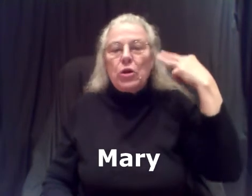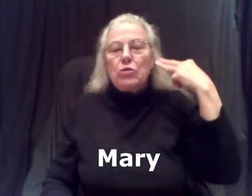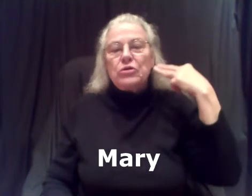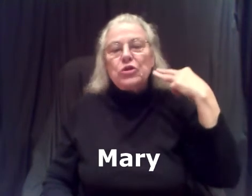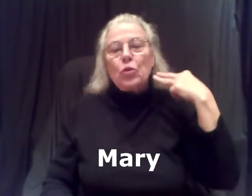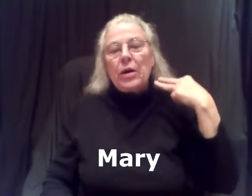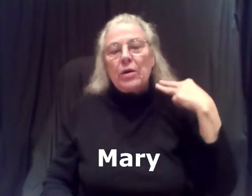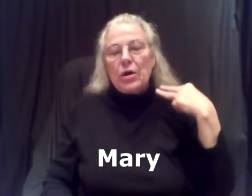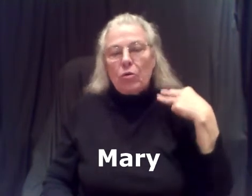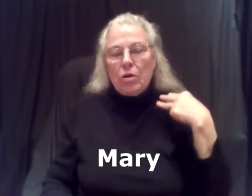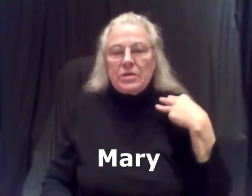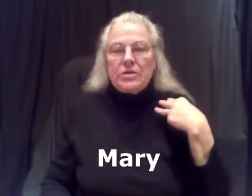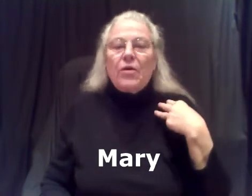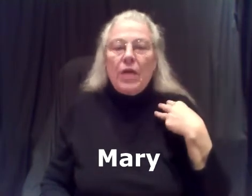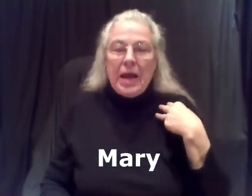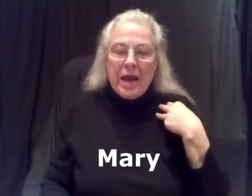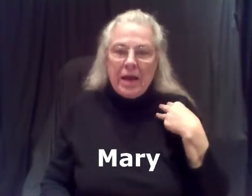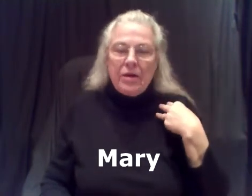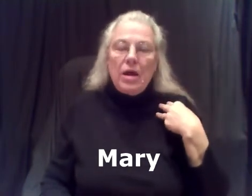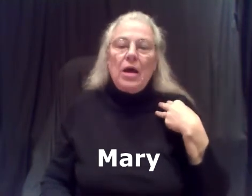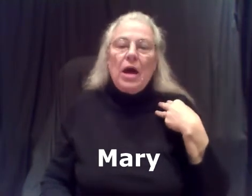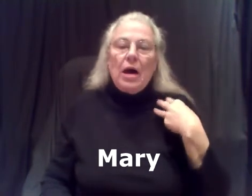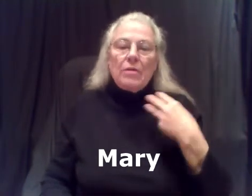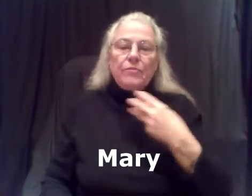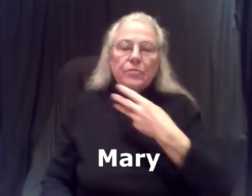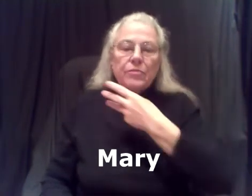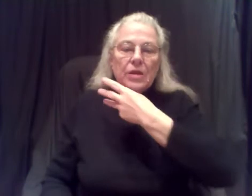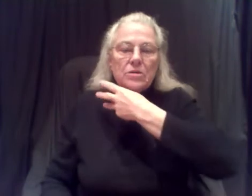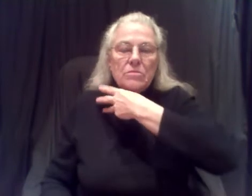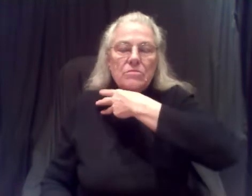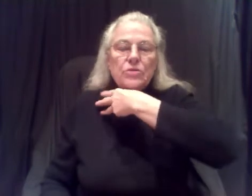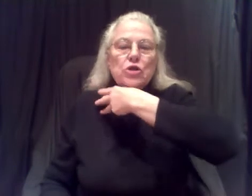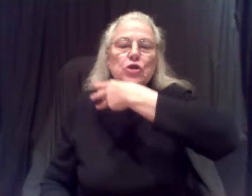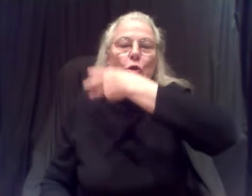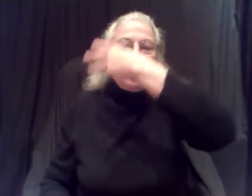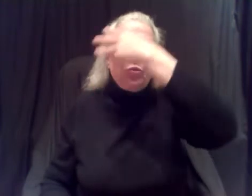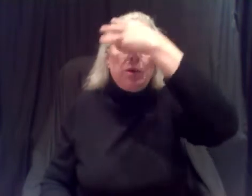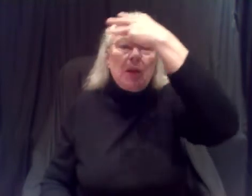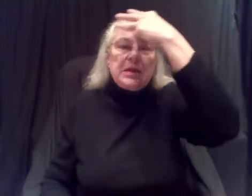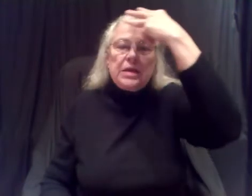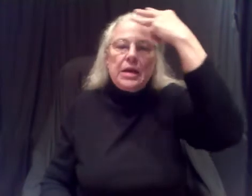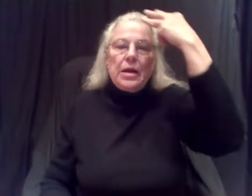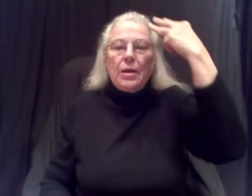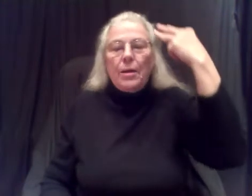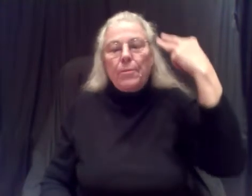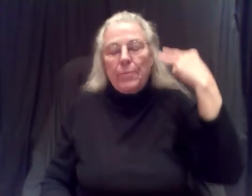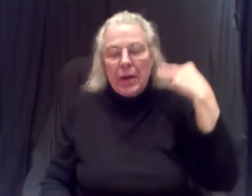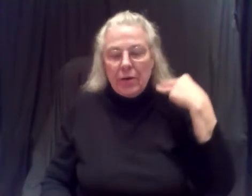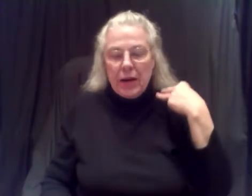used to wear across their head to show humility. Mary.